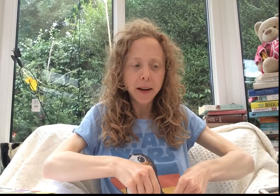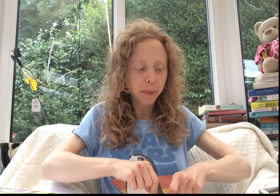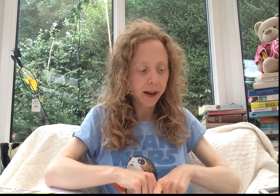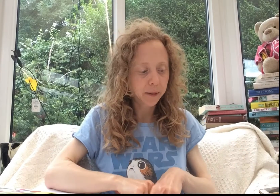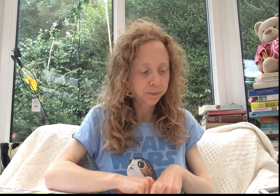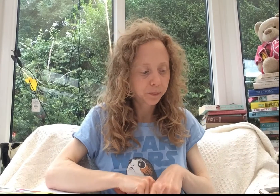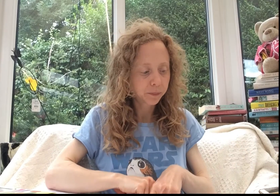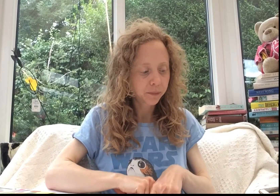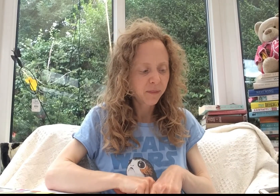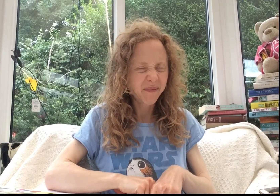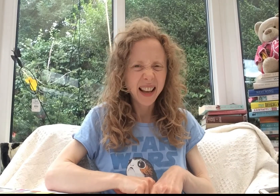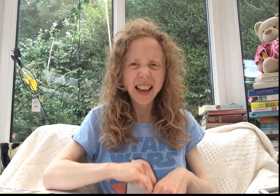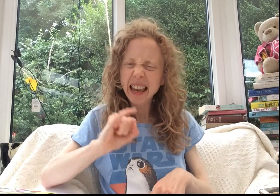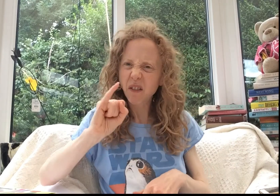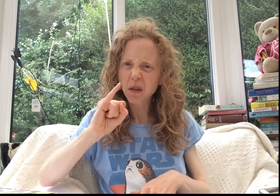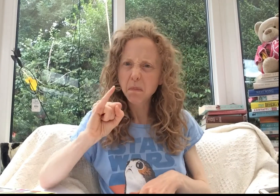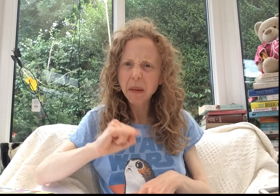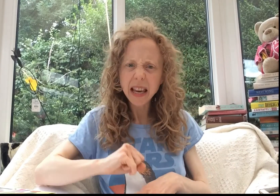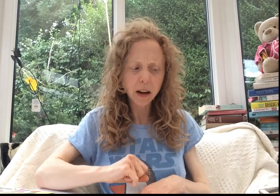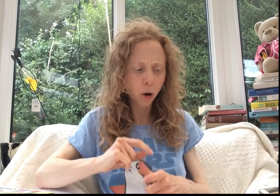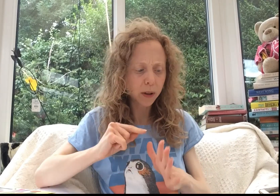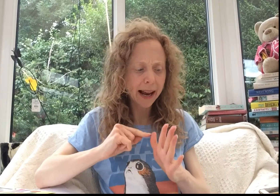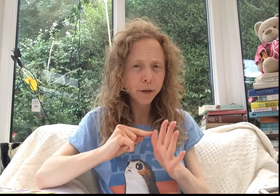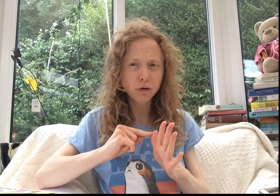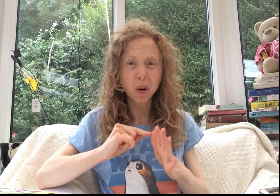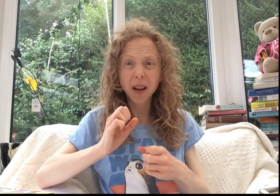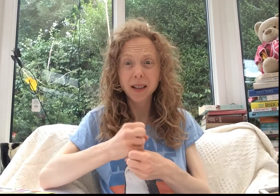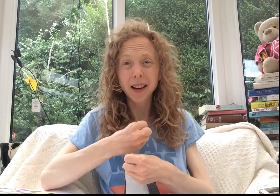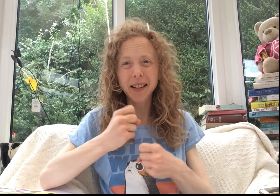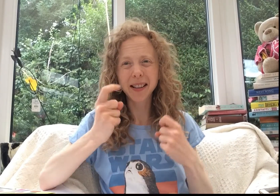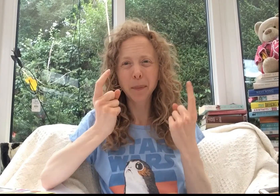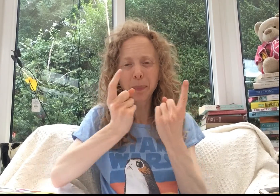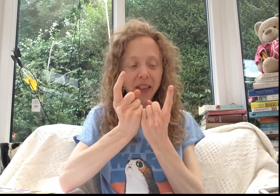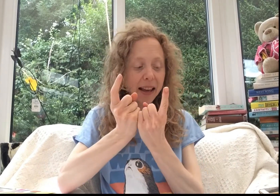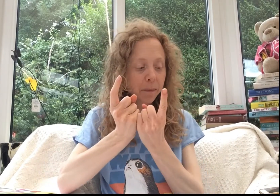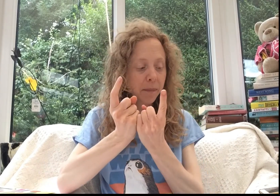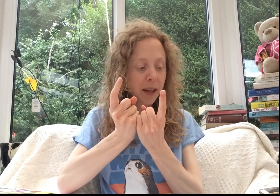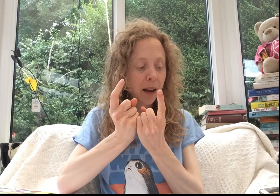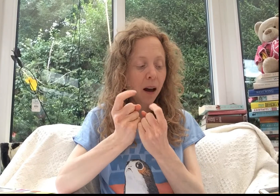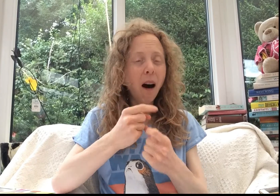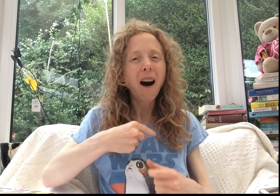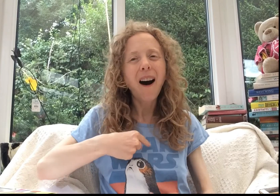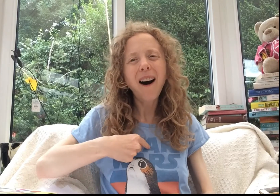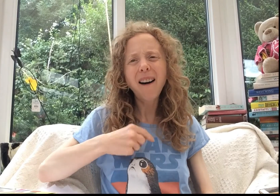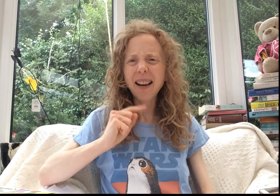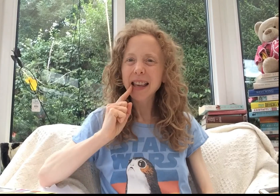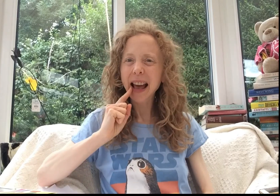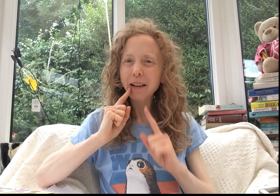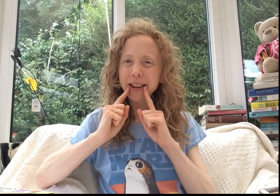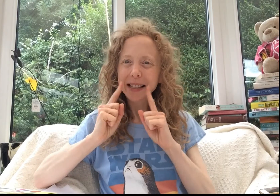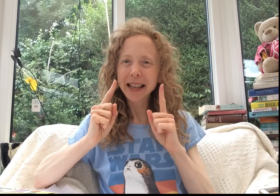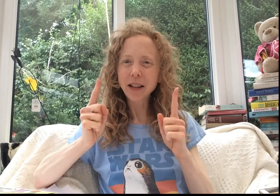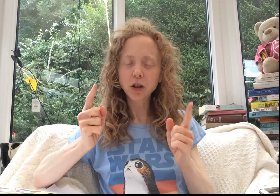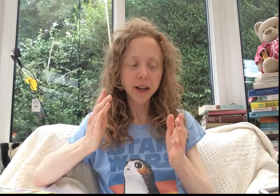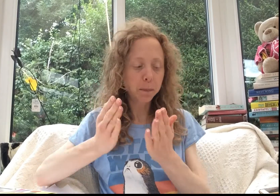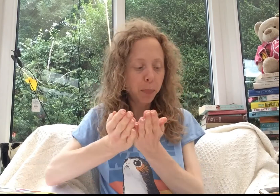diaper. Even mean old Andrew had done something. I carried teacher's